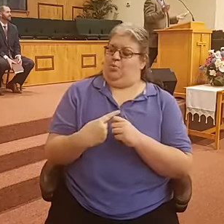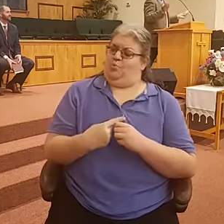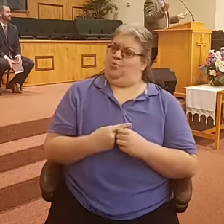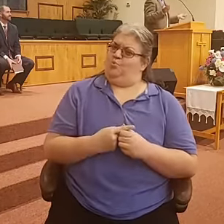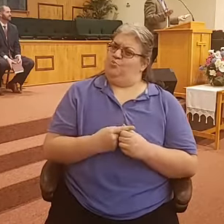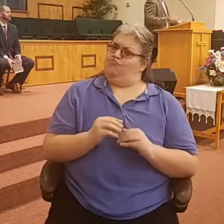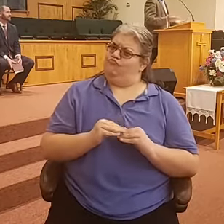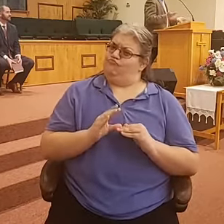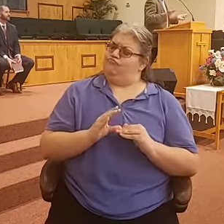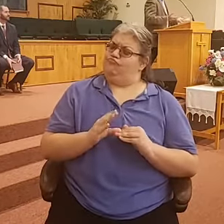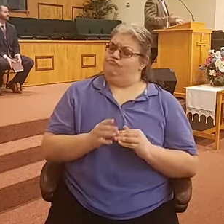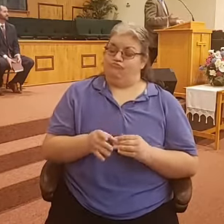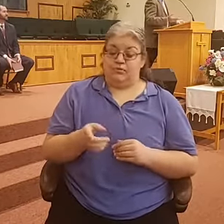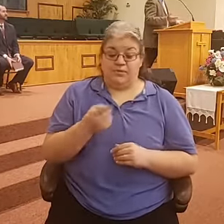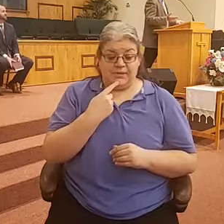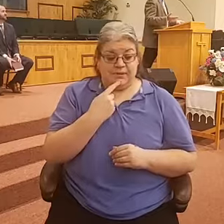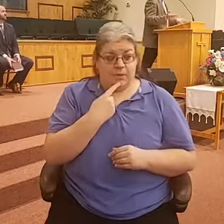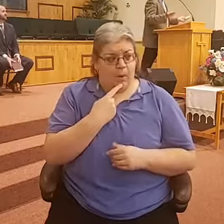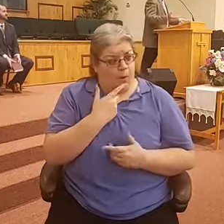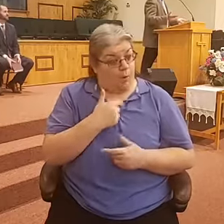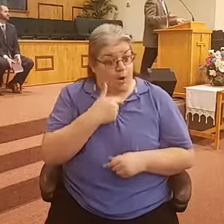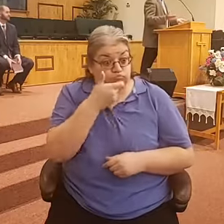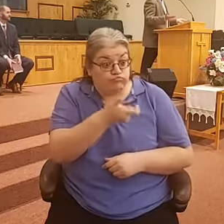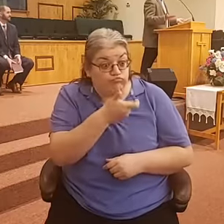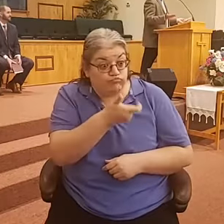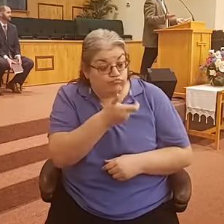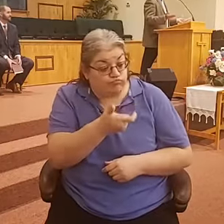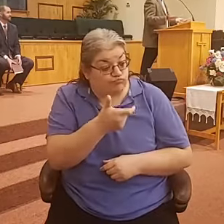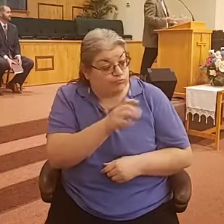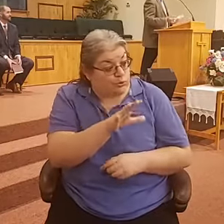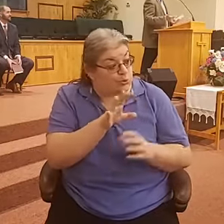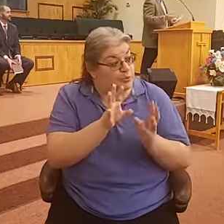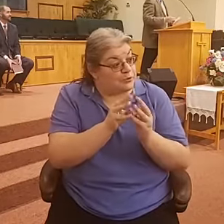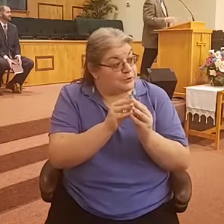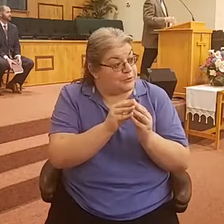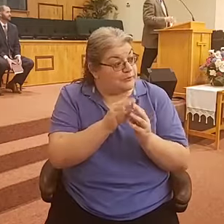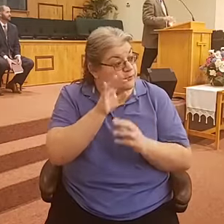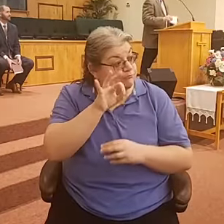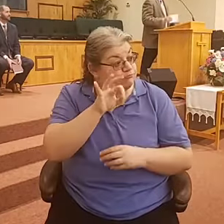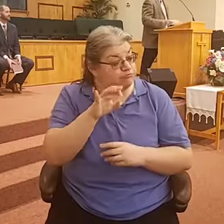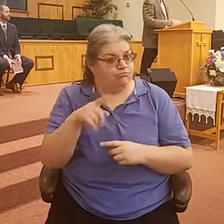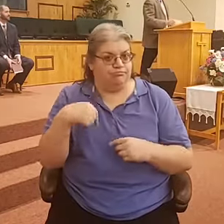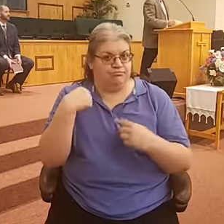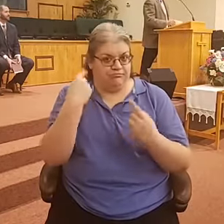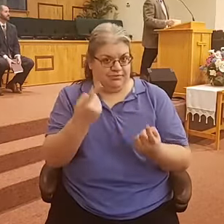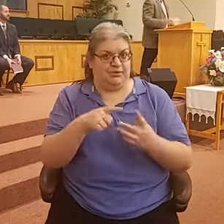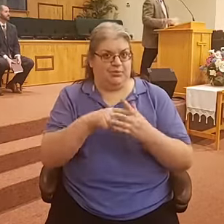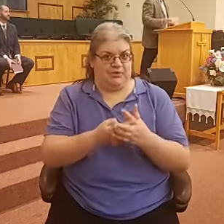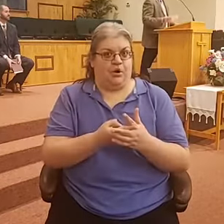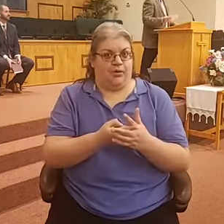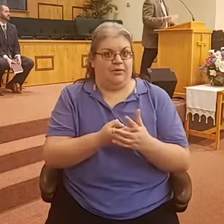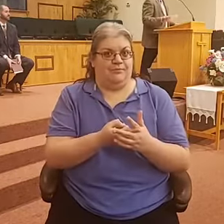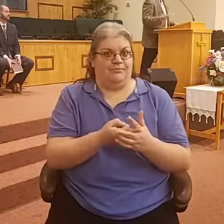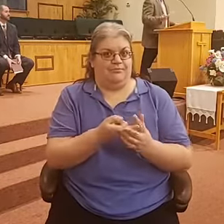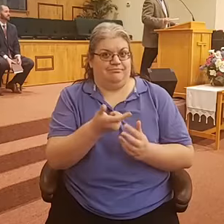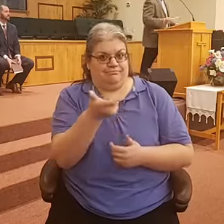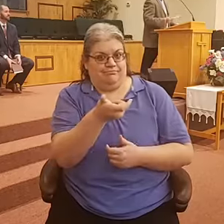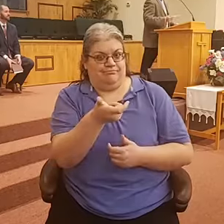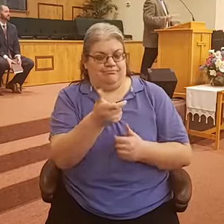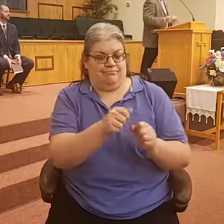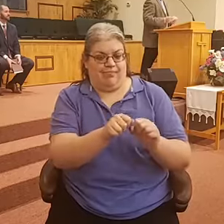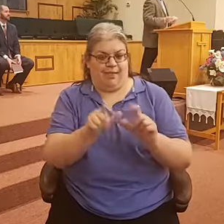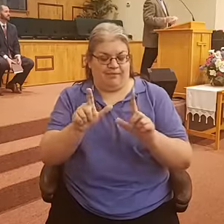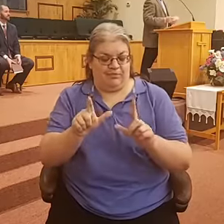been watching more of the services, or watching the services, since we've started this. And that